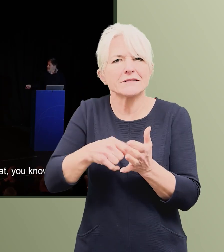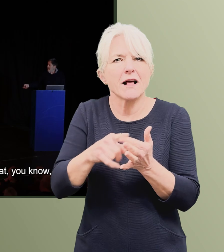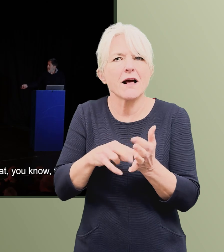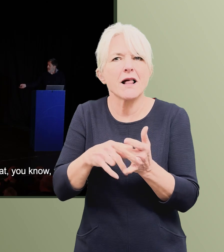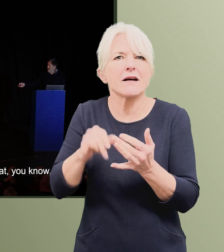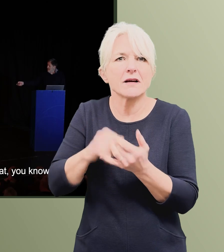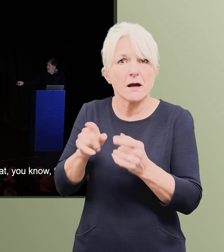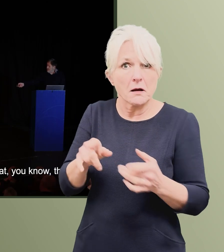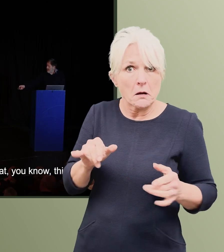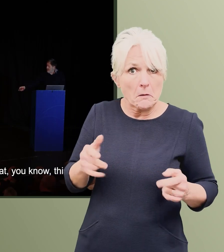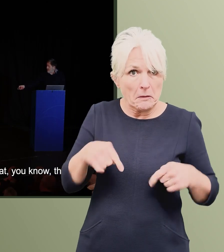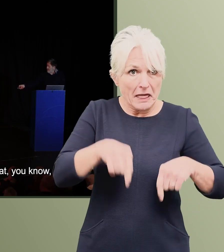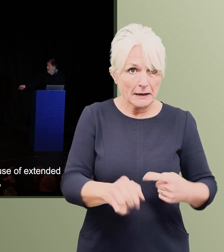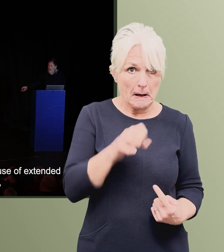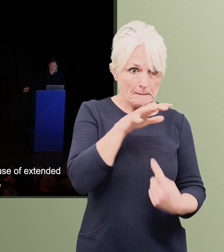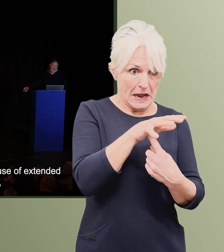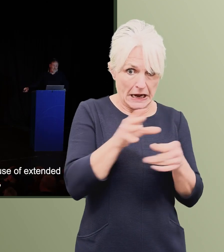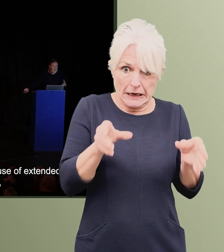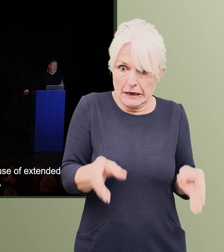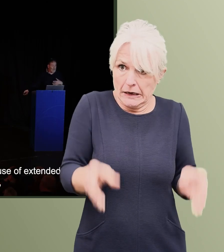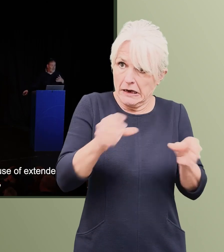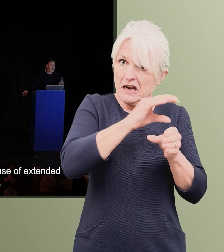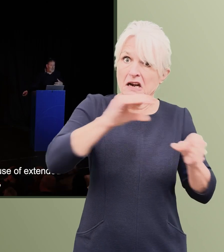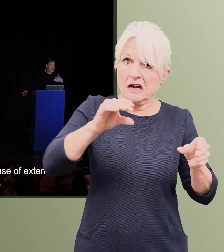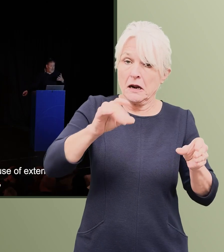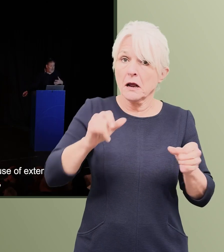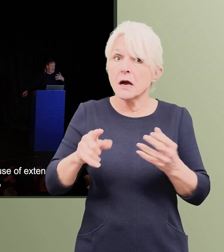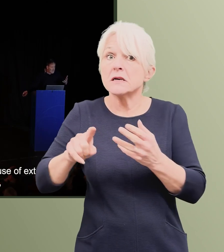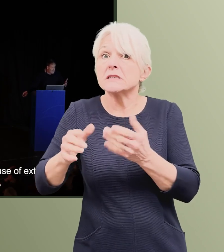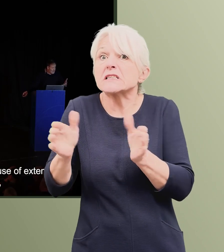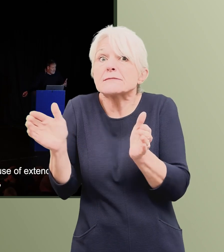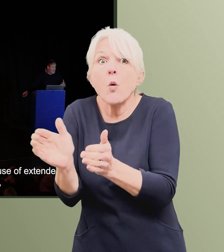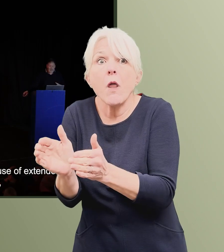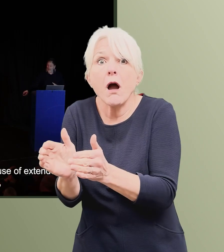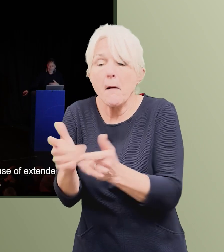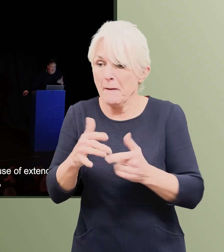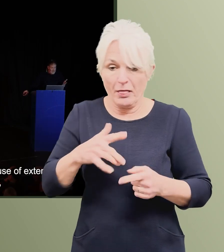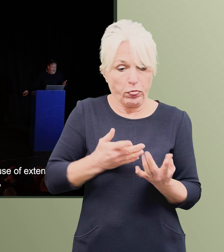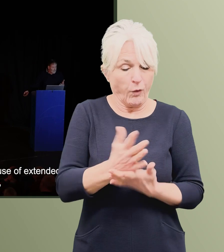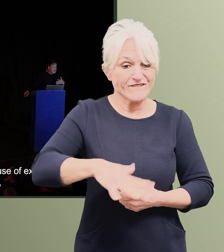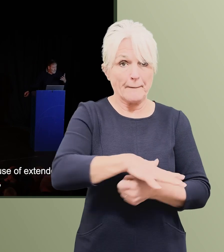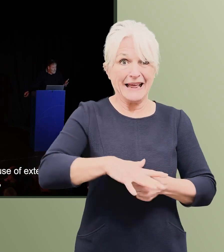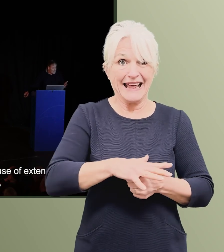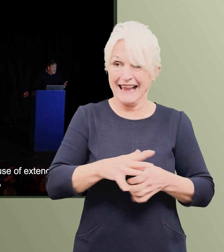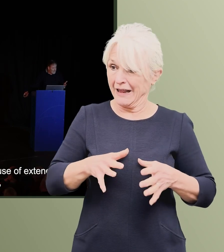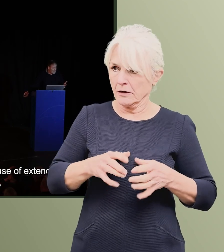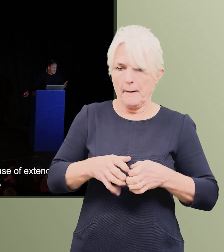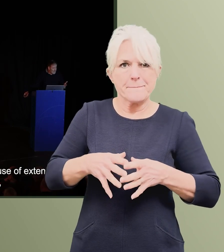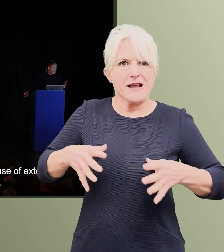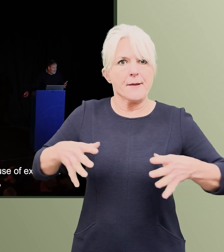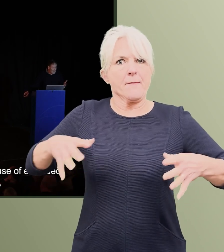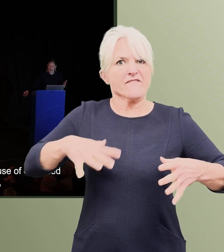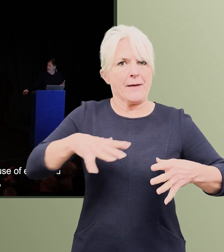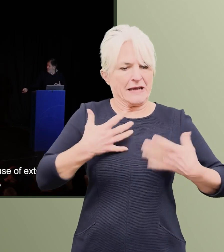there's a possibility that this is the main chamber, but at some point during its history, maybe because of extended